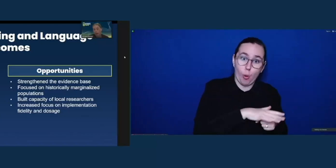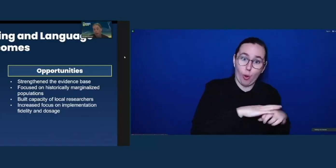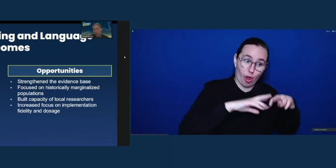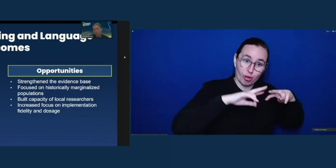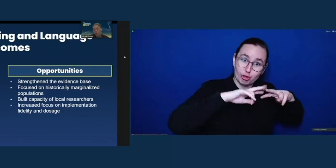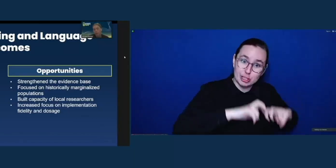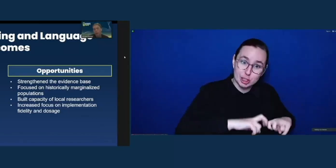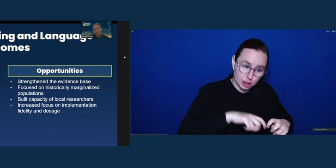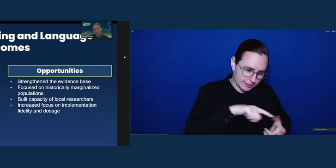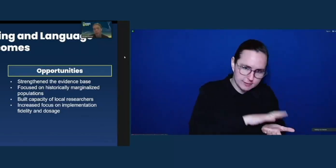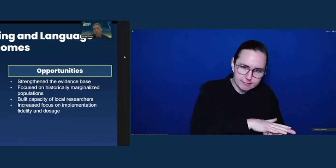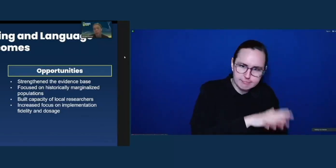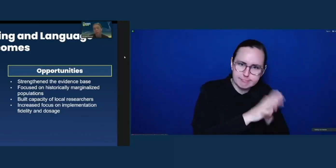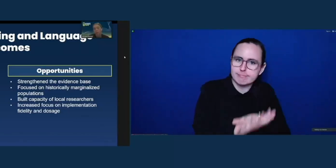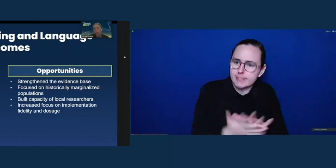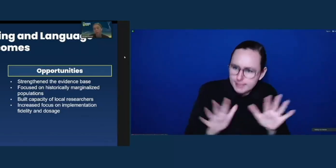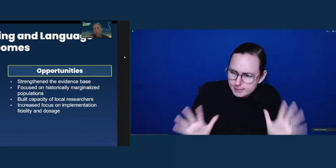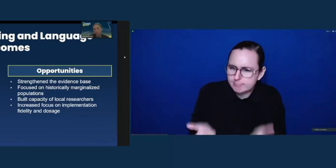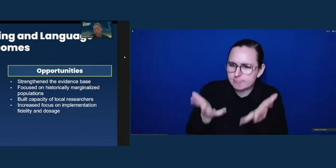staff and local